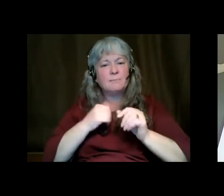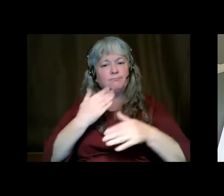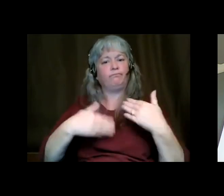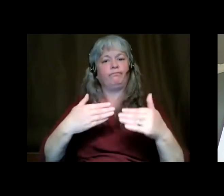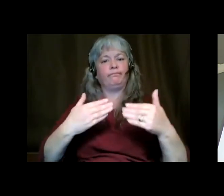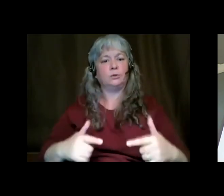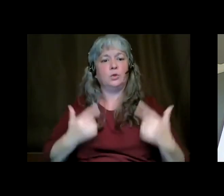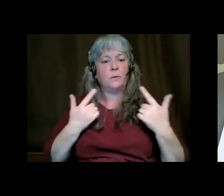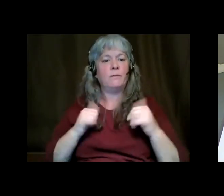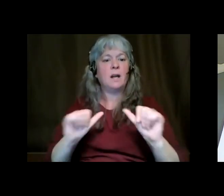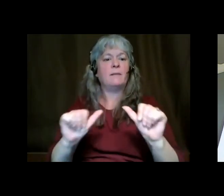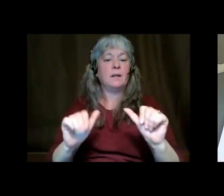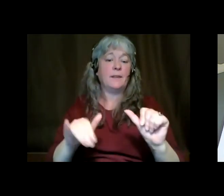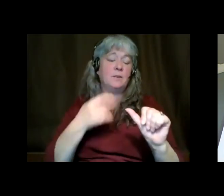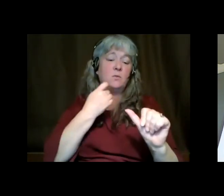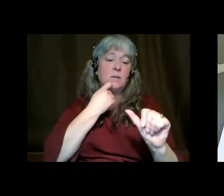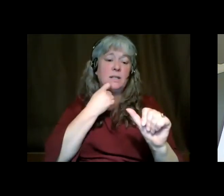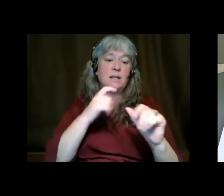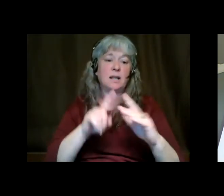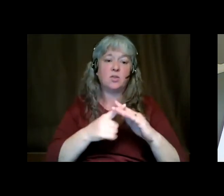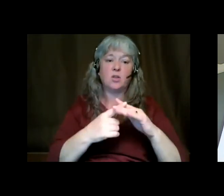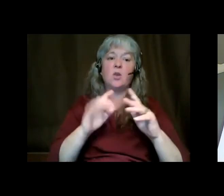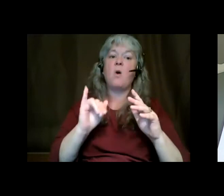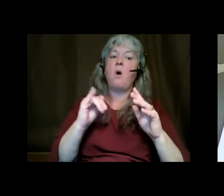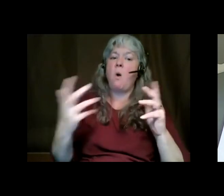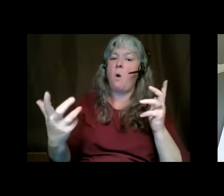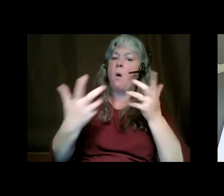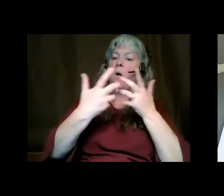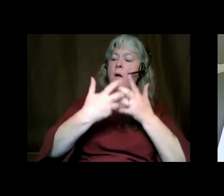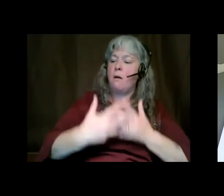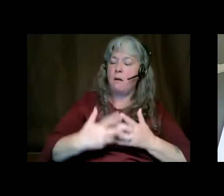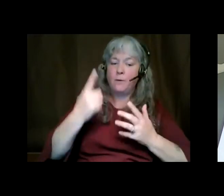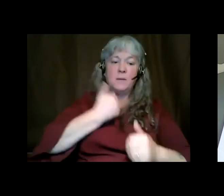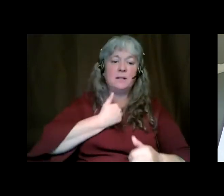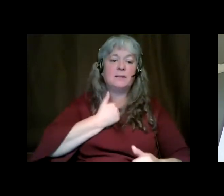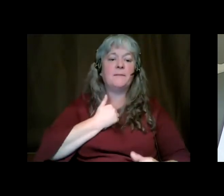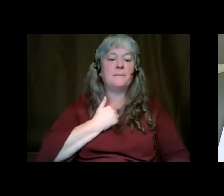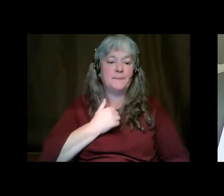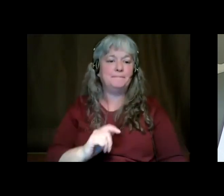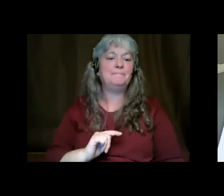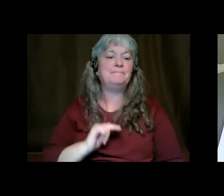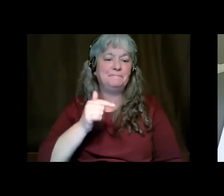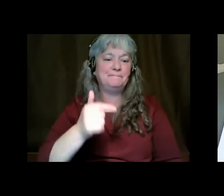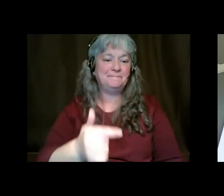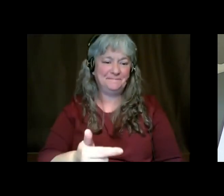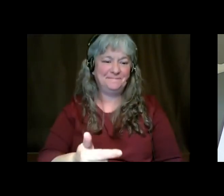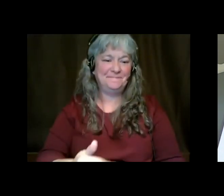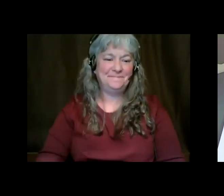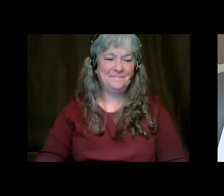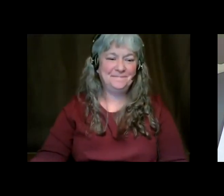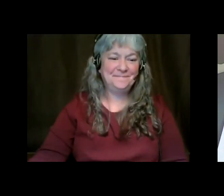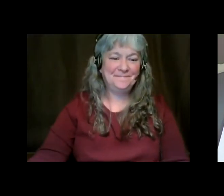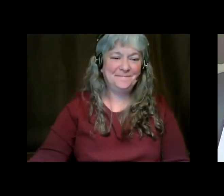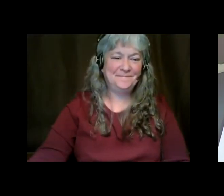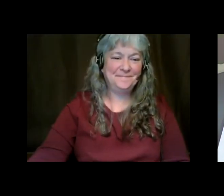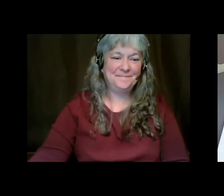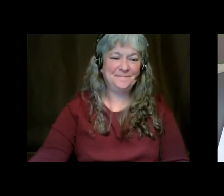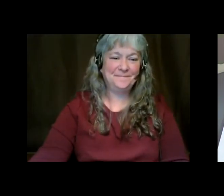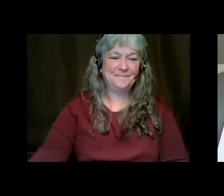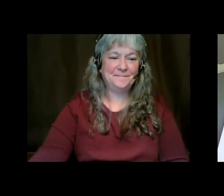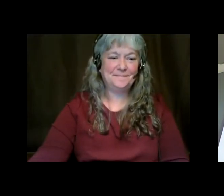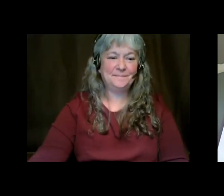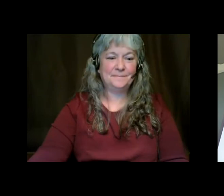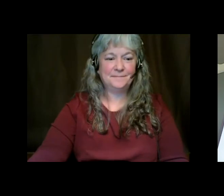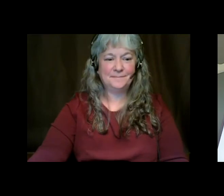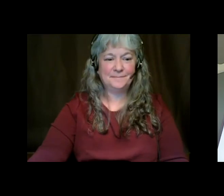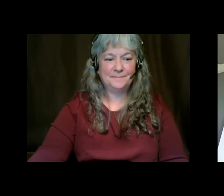that I've been starting to piece that picture together for myself. But it became slightly more urgent